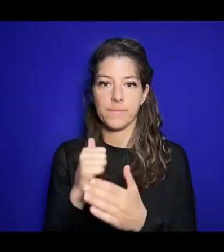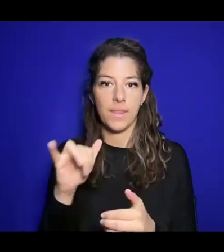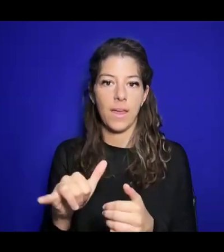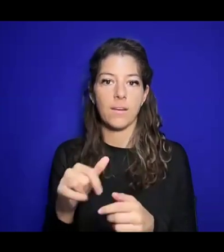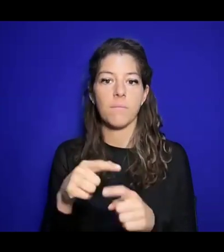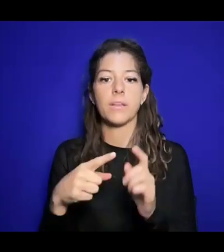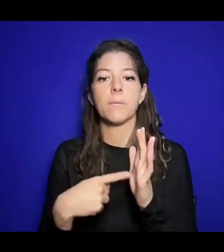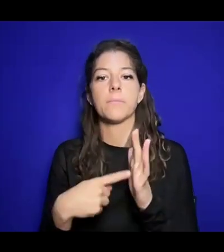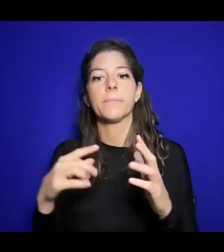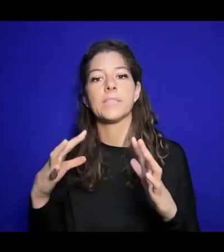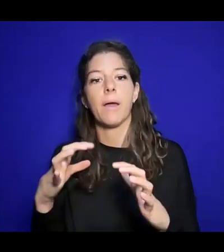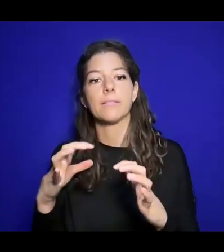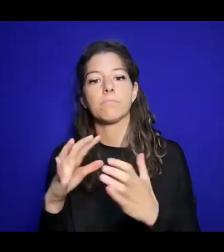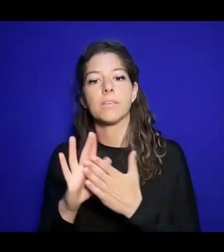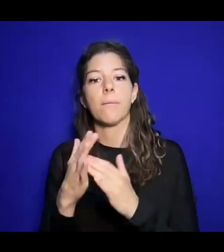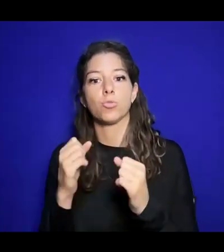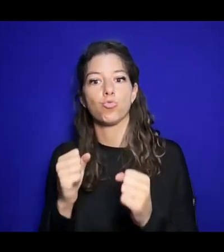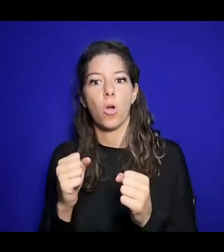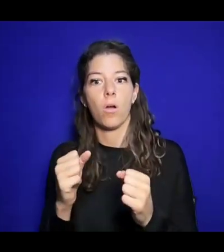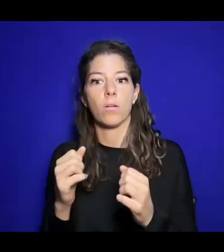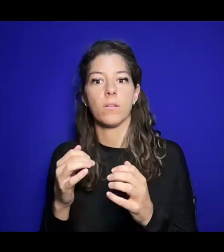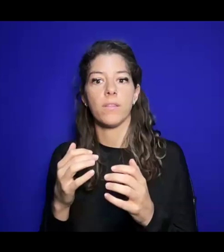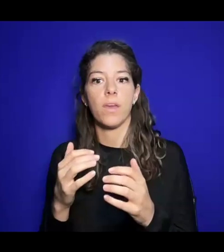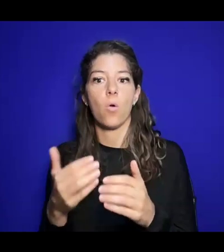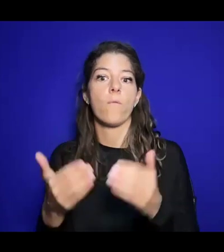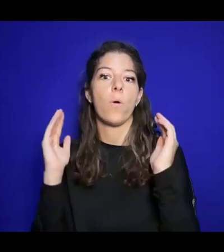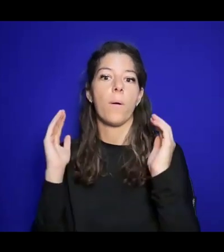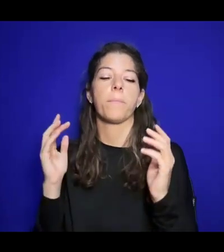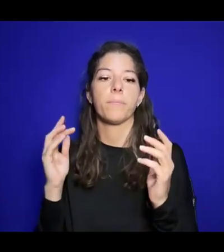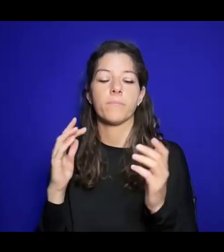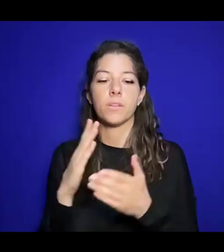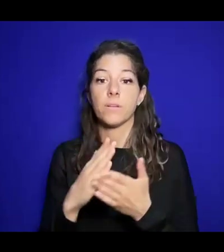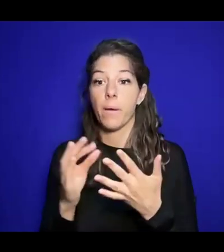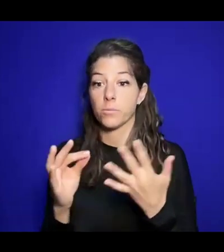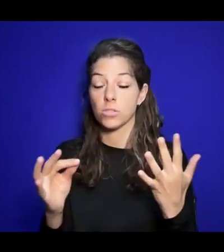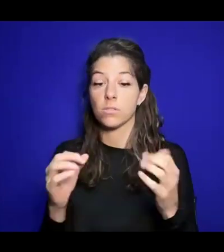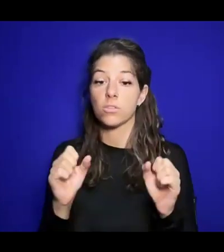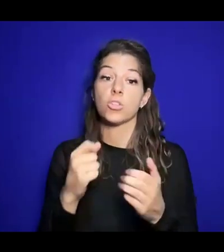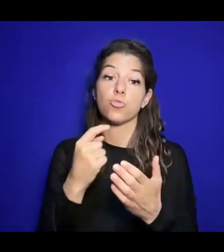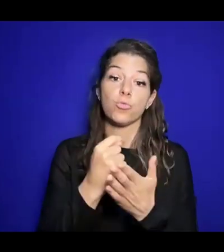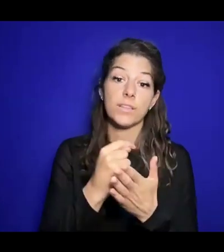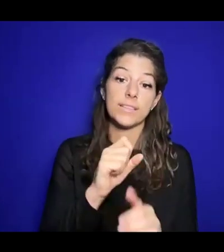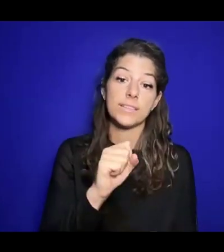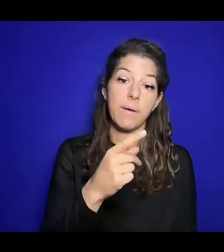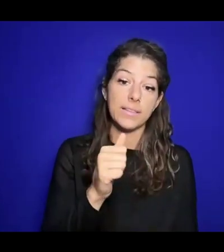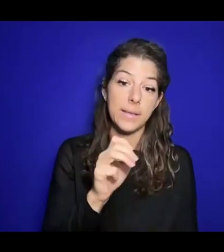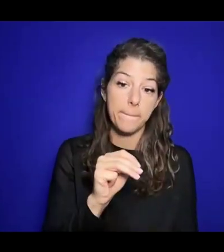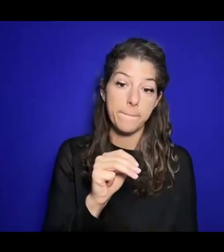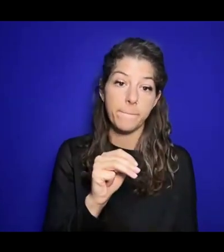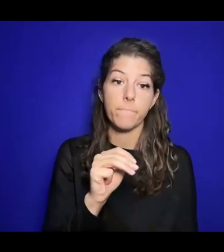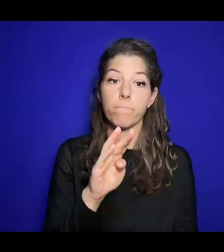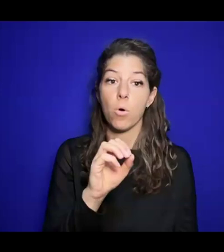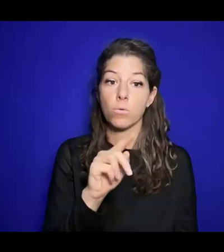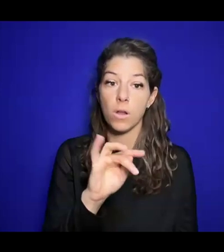the spasms become so strong they overpower. There's a couple of options. You can treat the spasms with